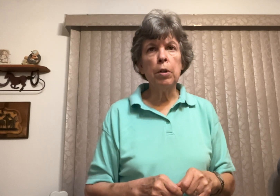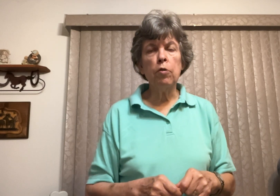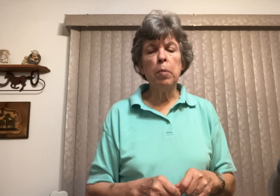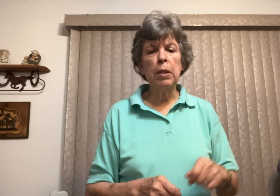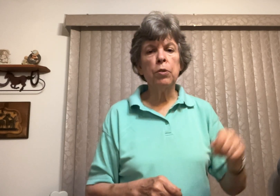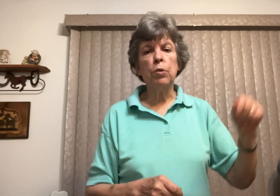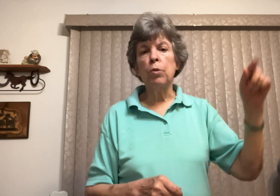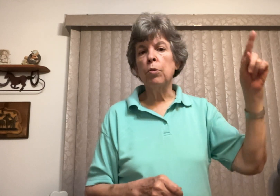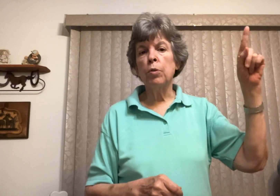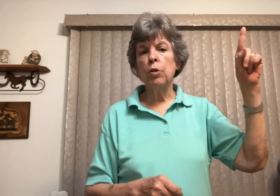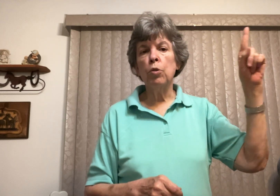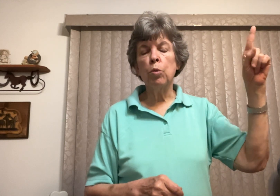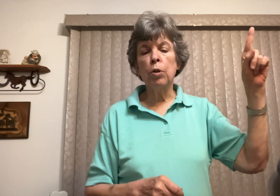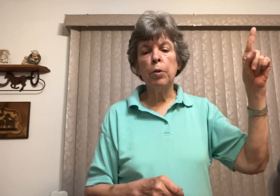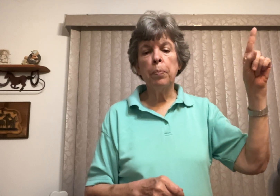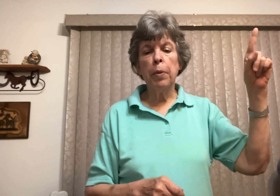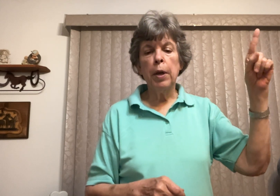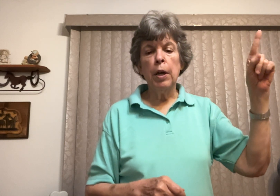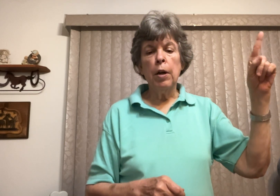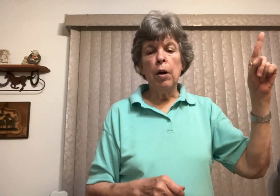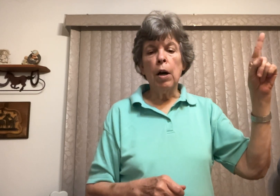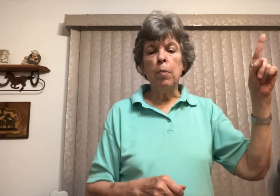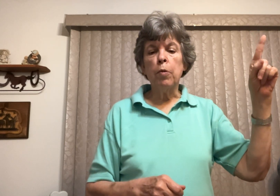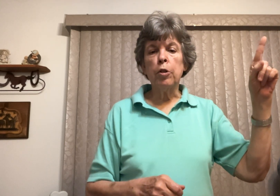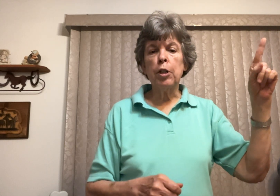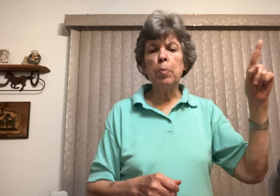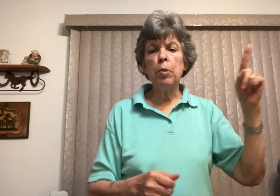my soul. You're, for shepherd,